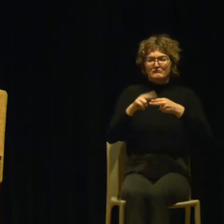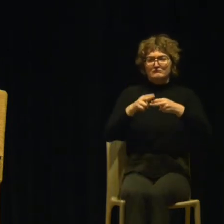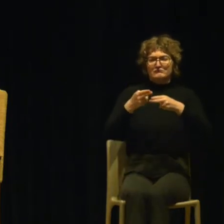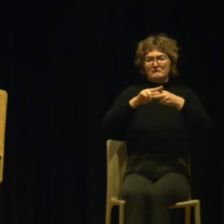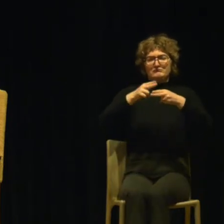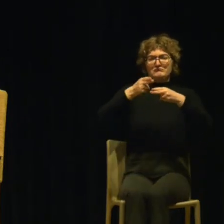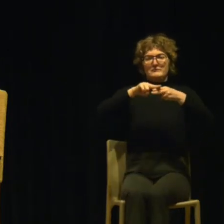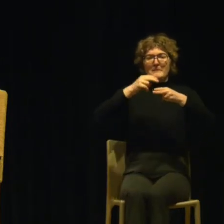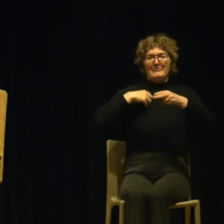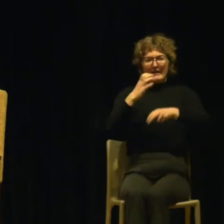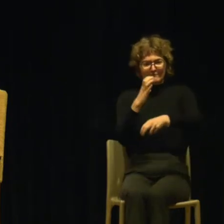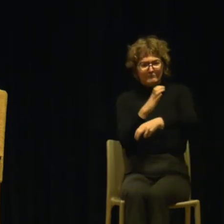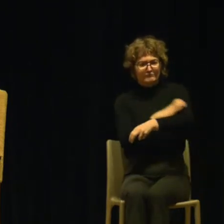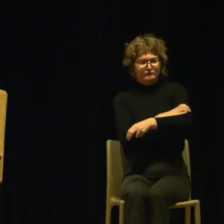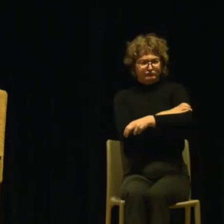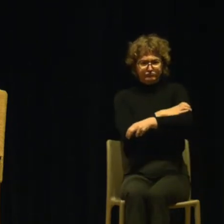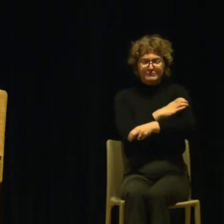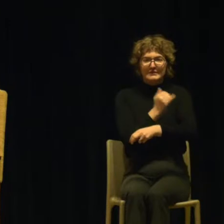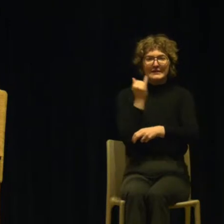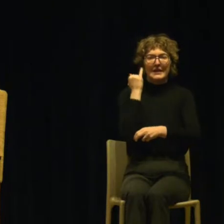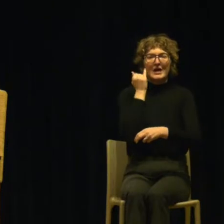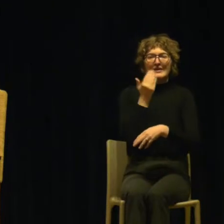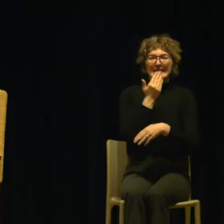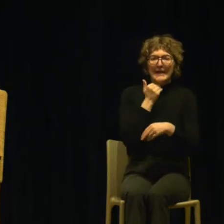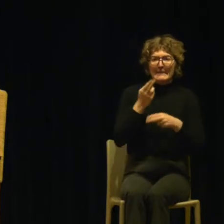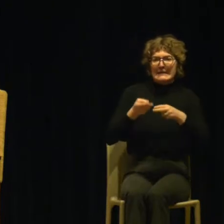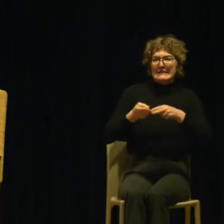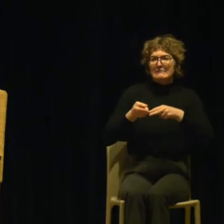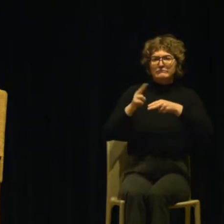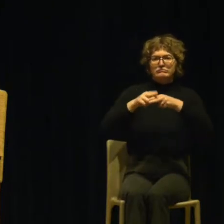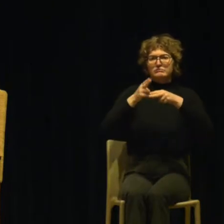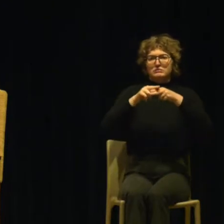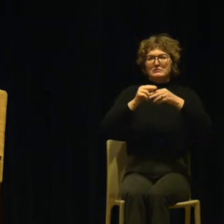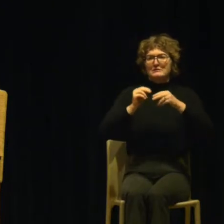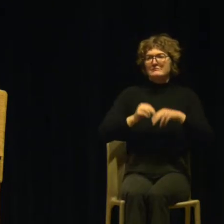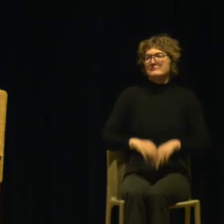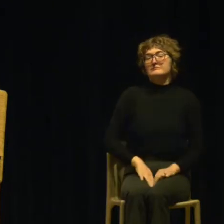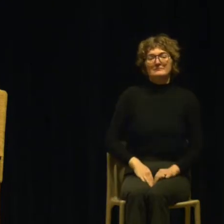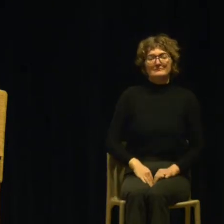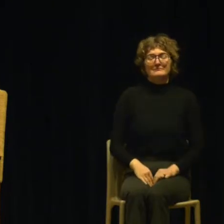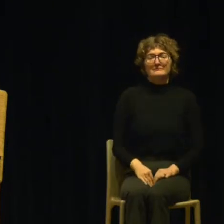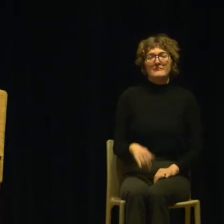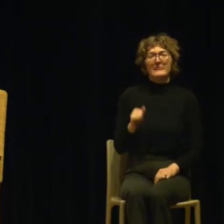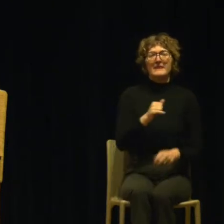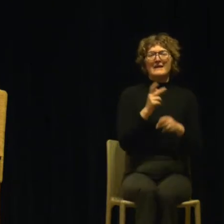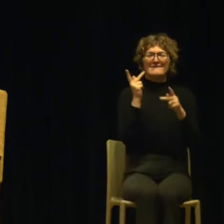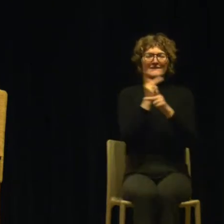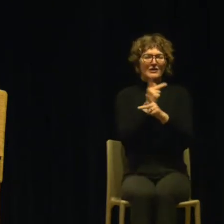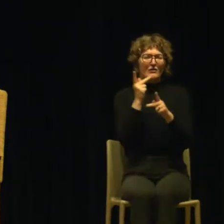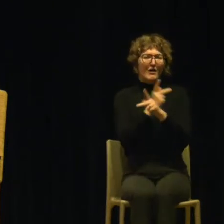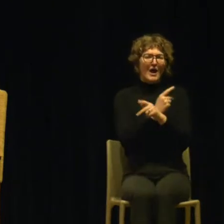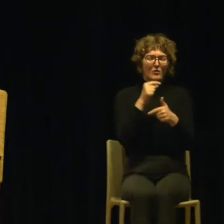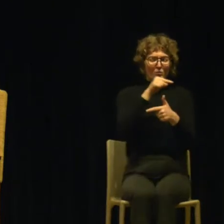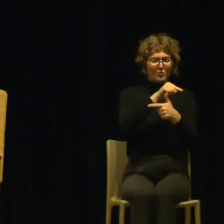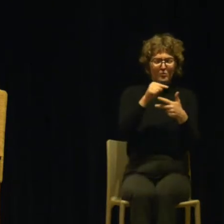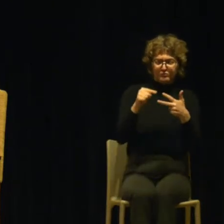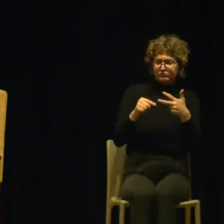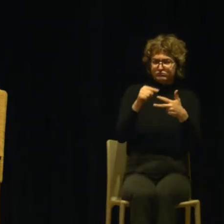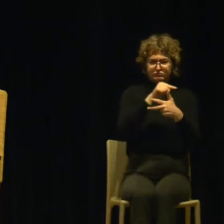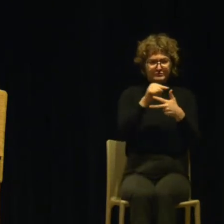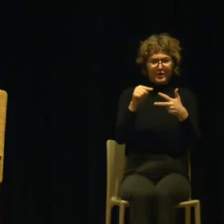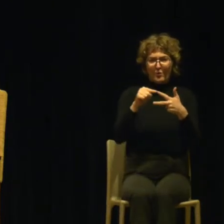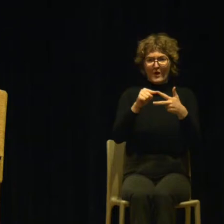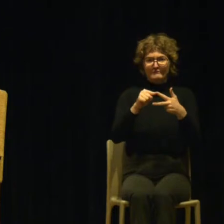going to have high blood pressure. Now you're at risk for diabetes. And, you know, just sort of figuring out one of these things, just sort of break